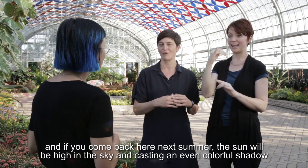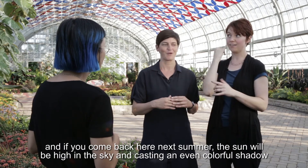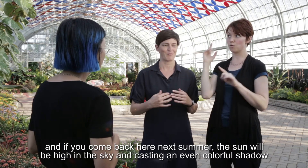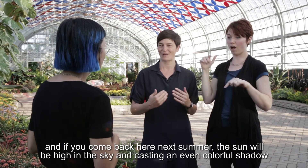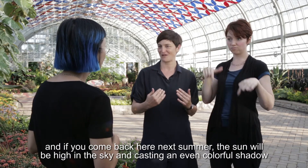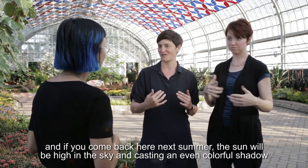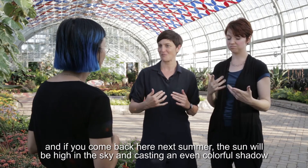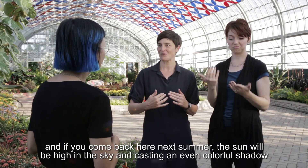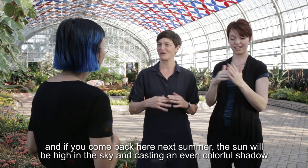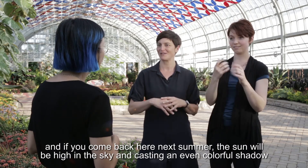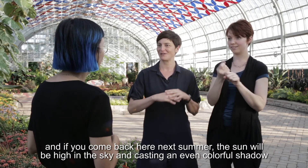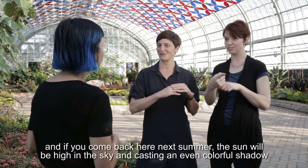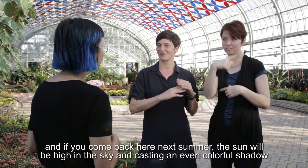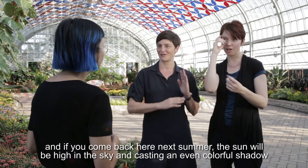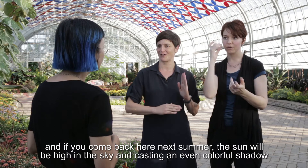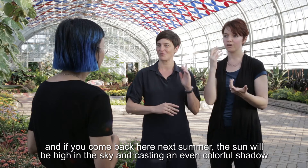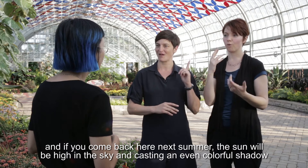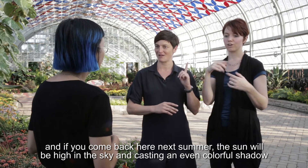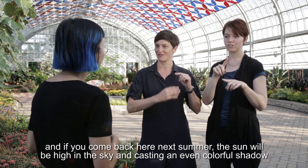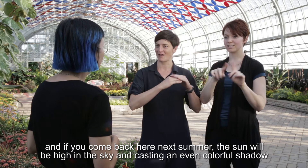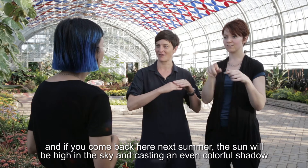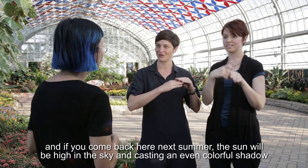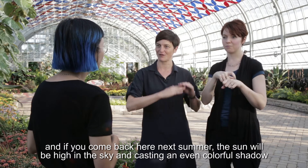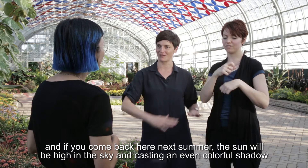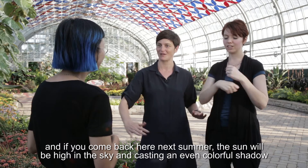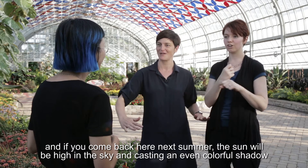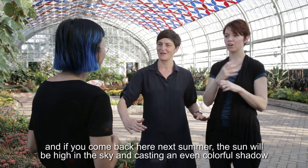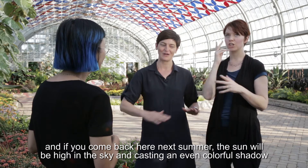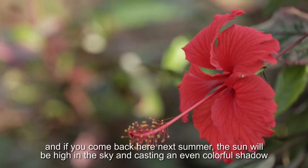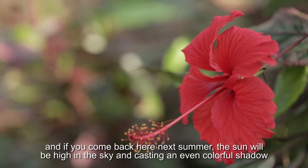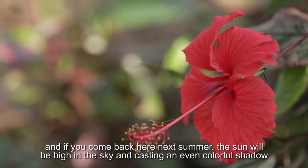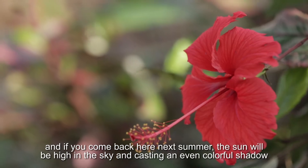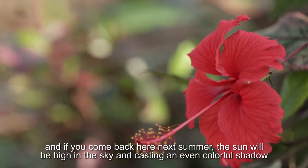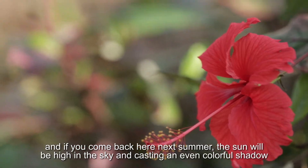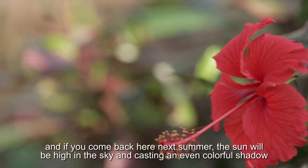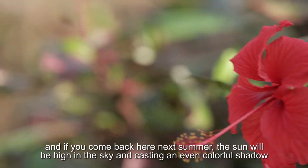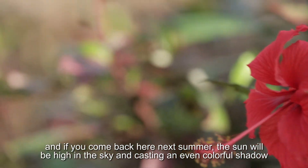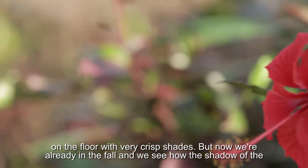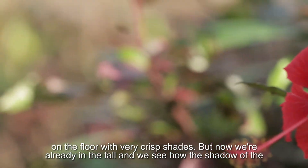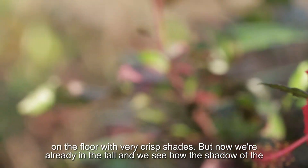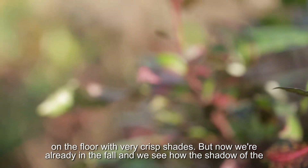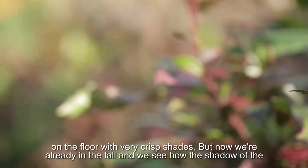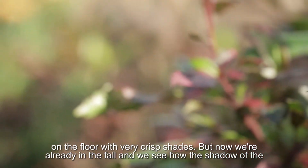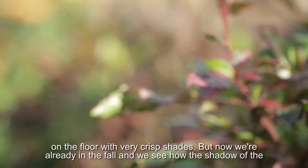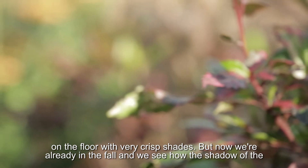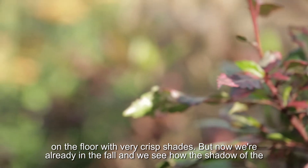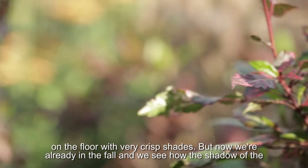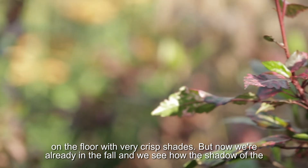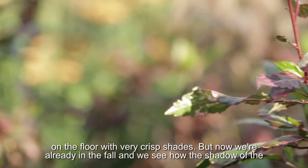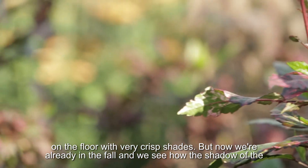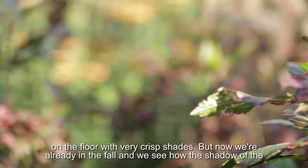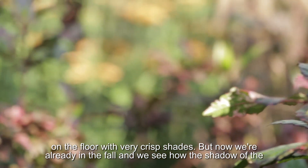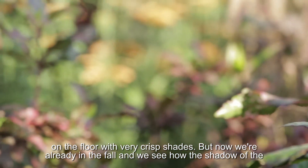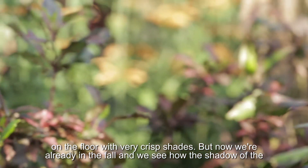here back next summer, the sun will be high in the sky and casting an even, colorful shadow on the floor with